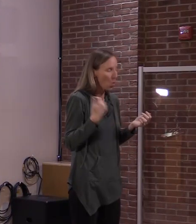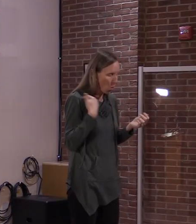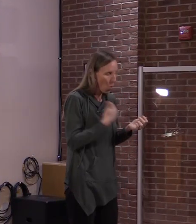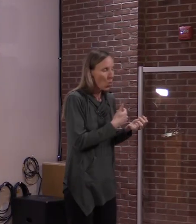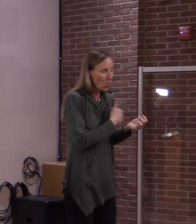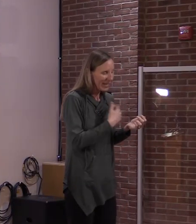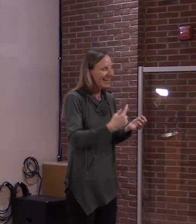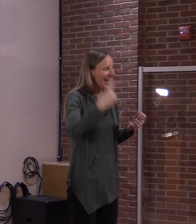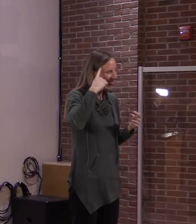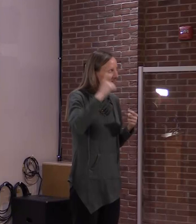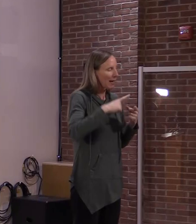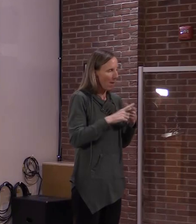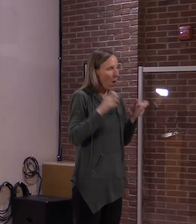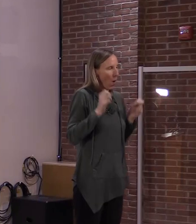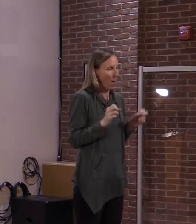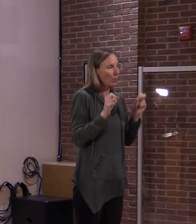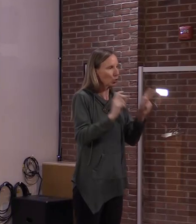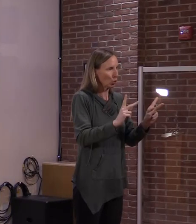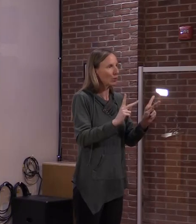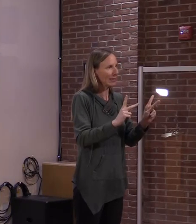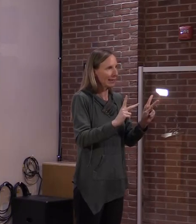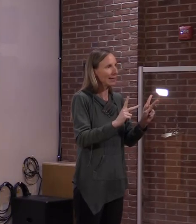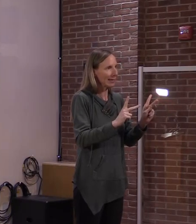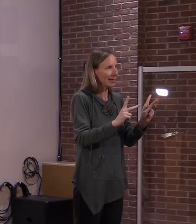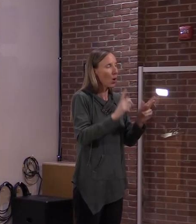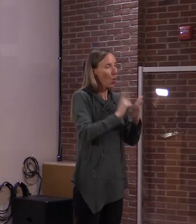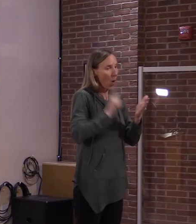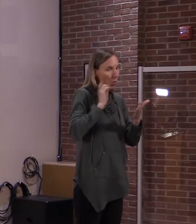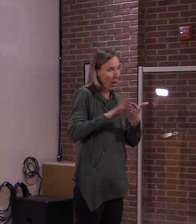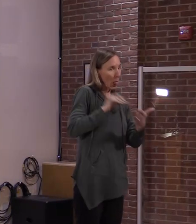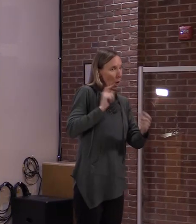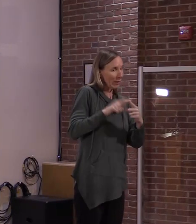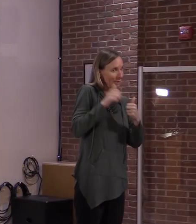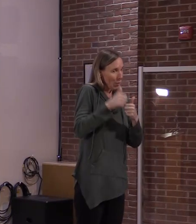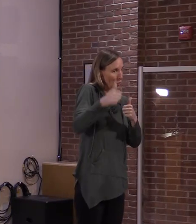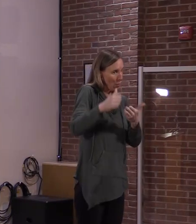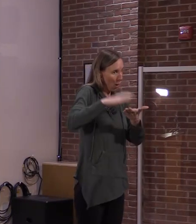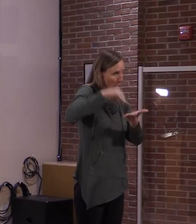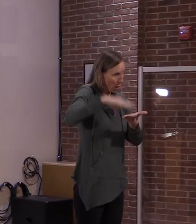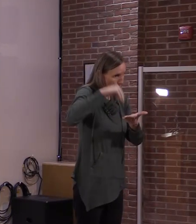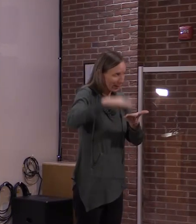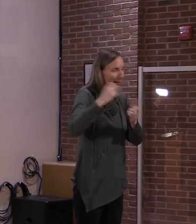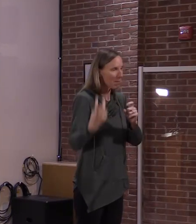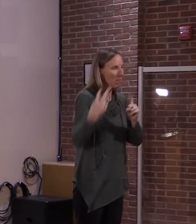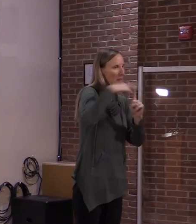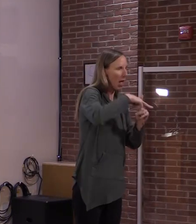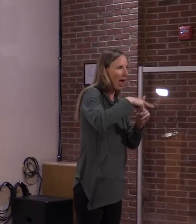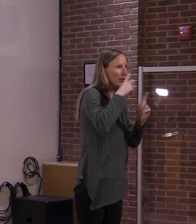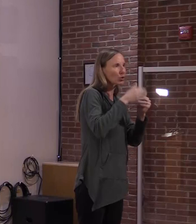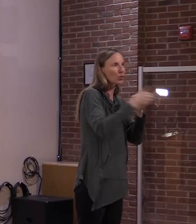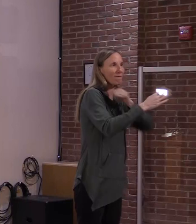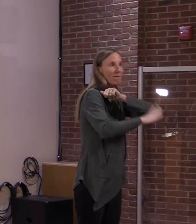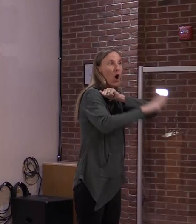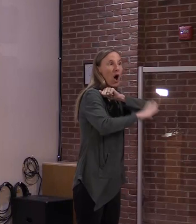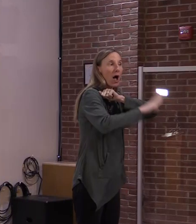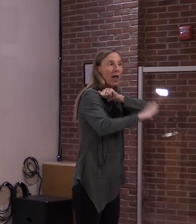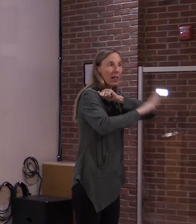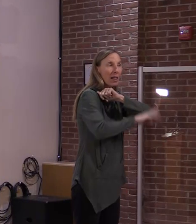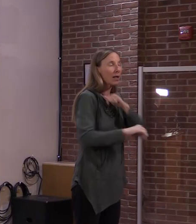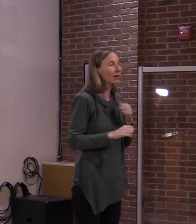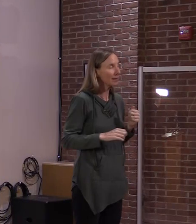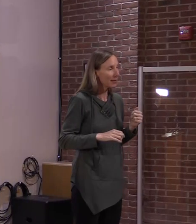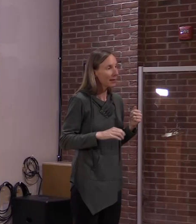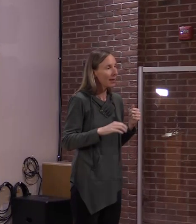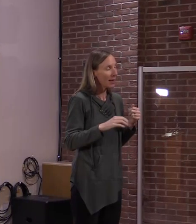we should be thinking about opportunities and takeaways from this experience. And I think the experience with technology in particular. I